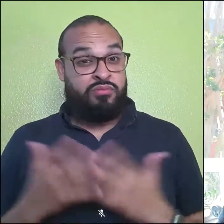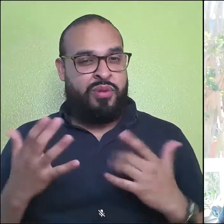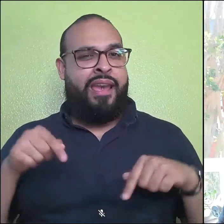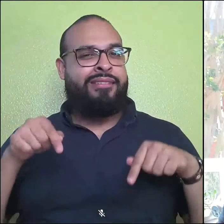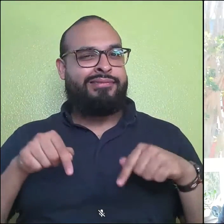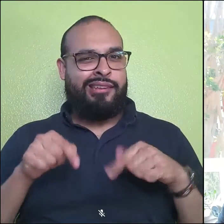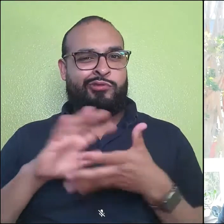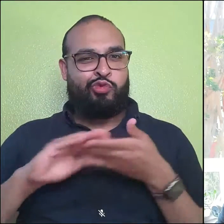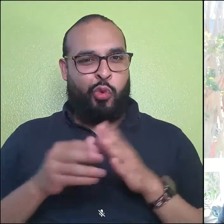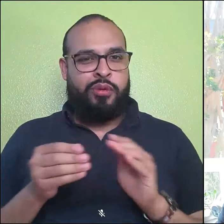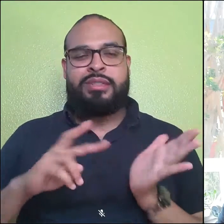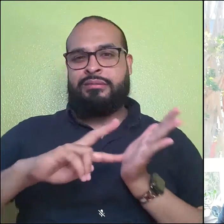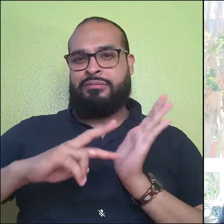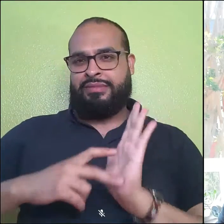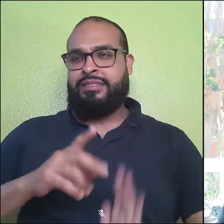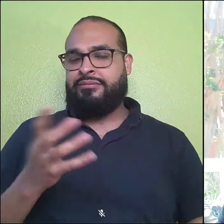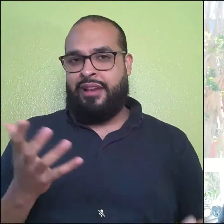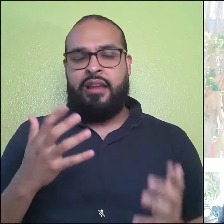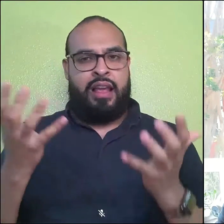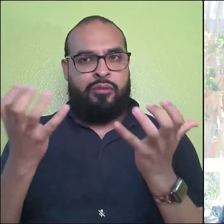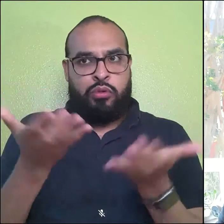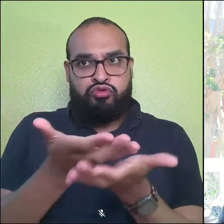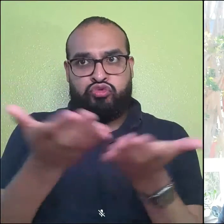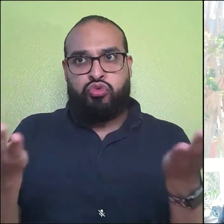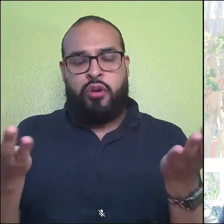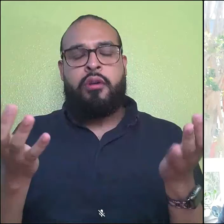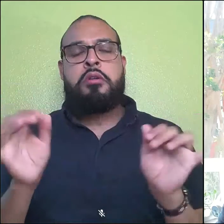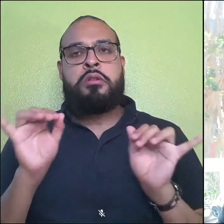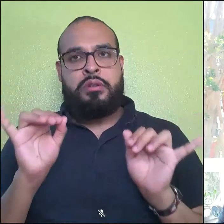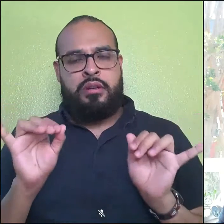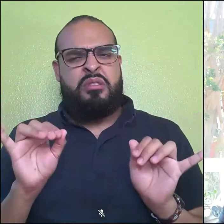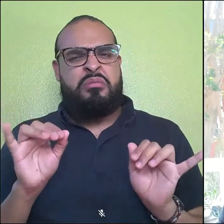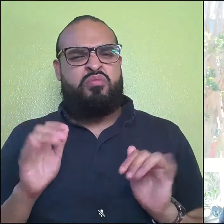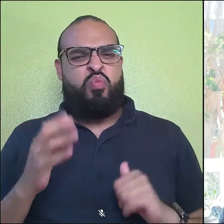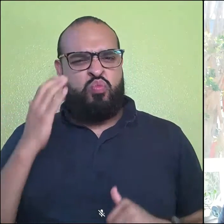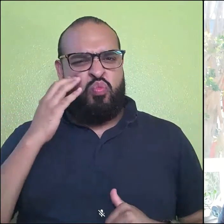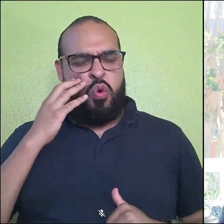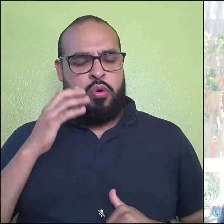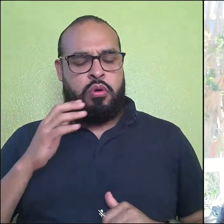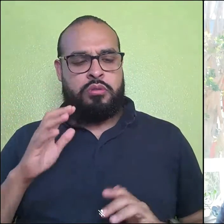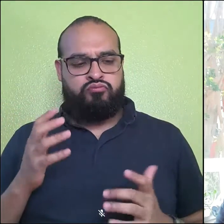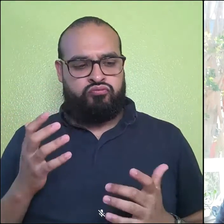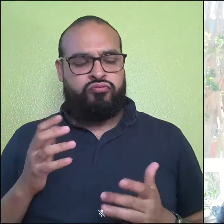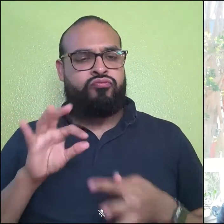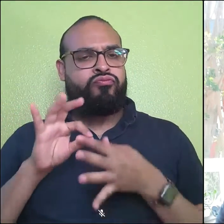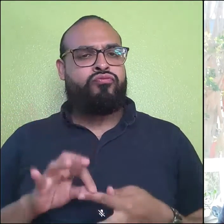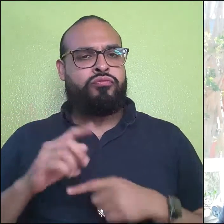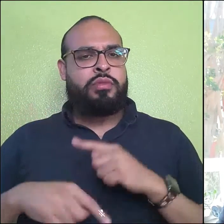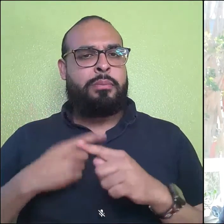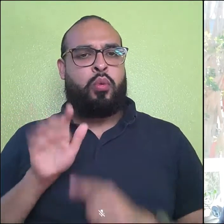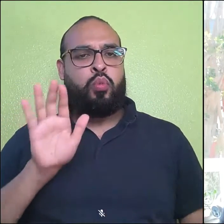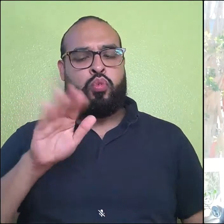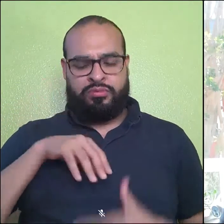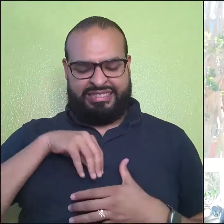you to really spend time with your inner child. In psychology, there's this